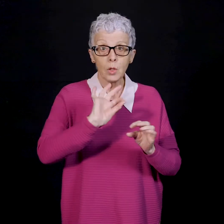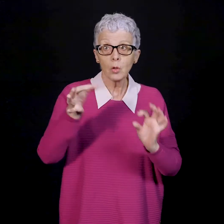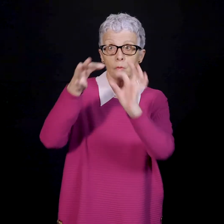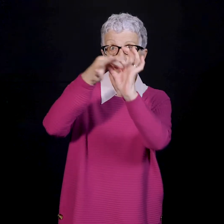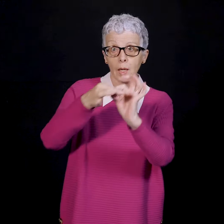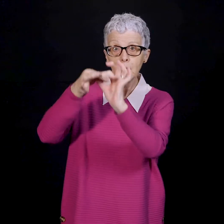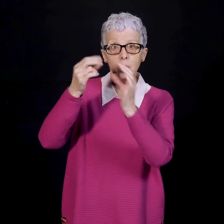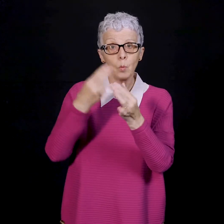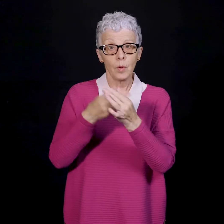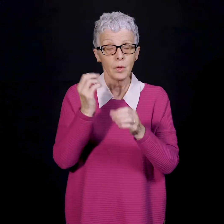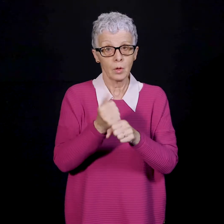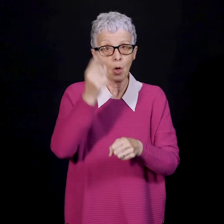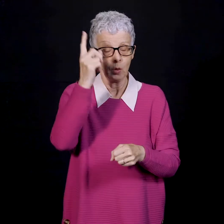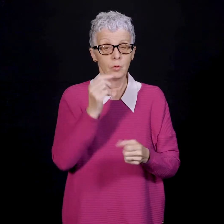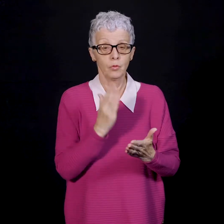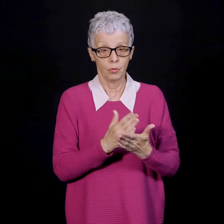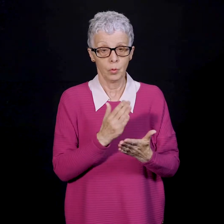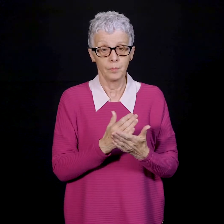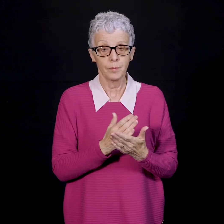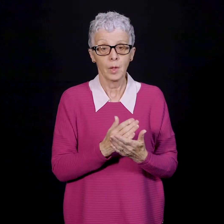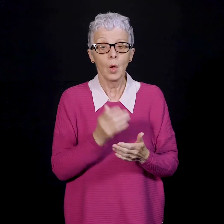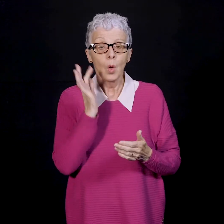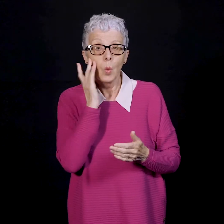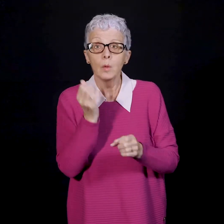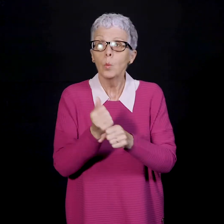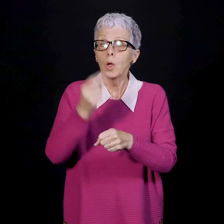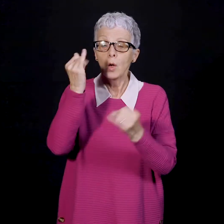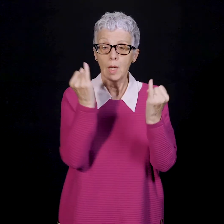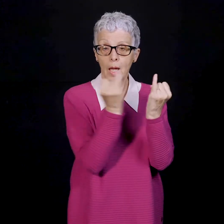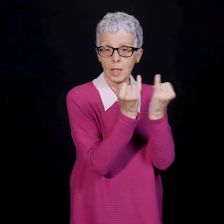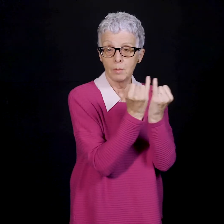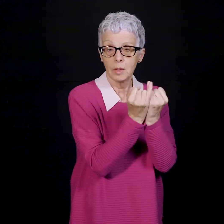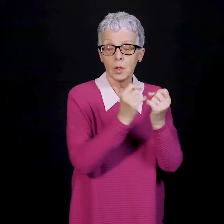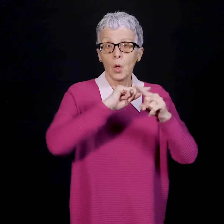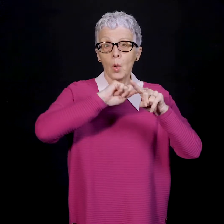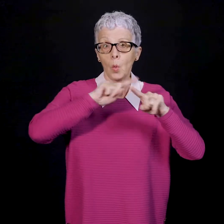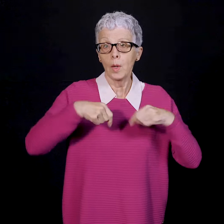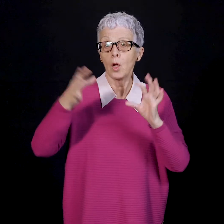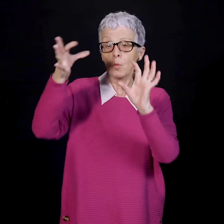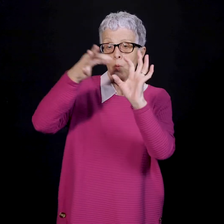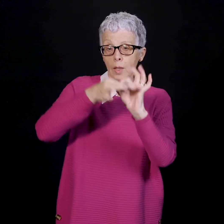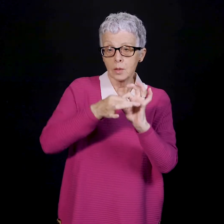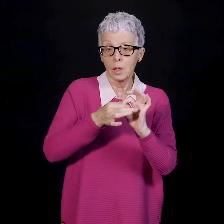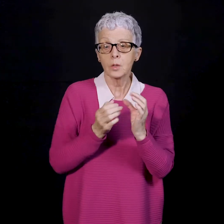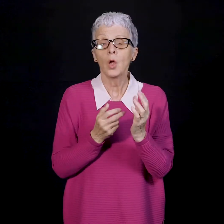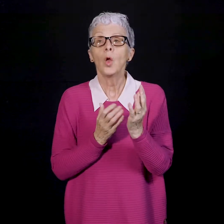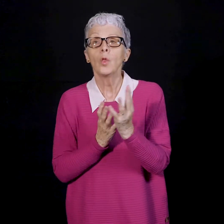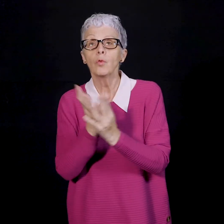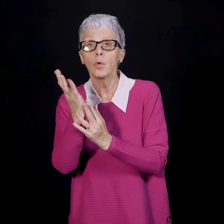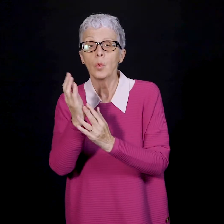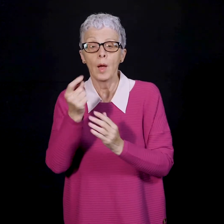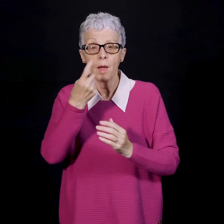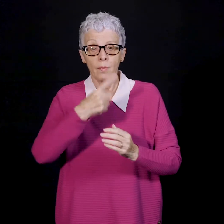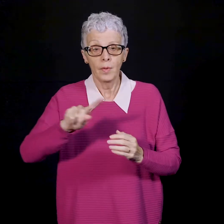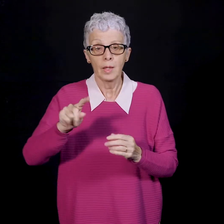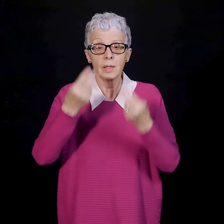God. For if while we were God's enemies, we were reconciled to him through the death of his son, how much more, having been reconciled, shall we be